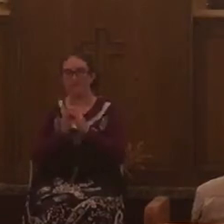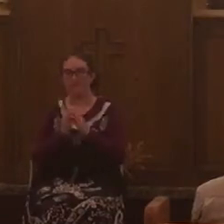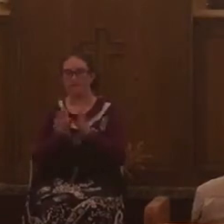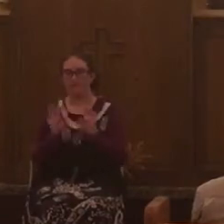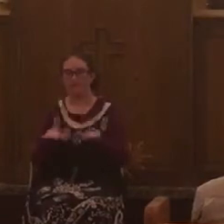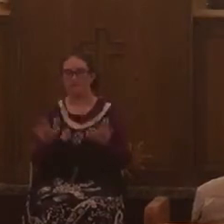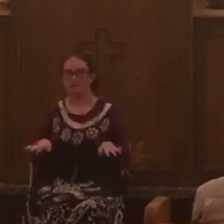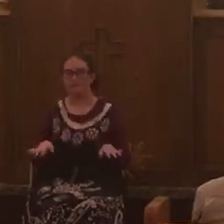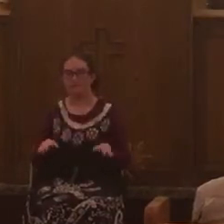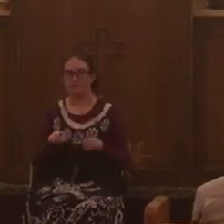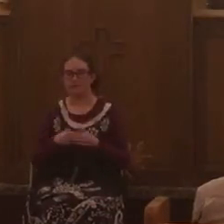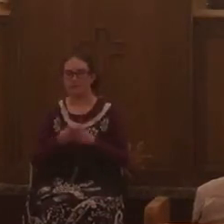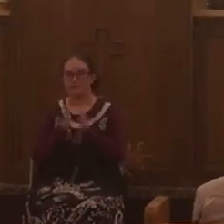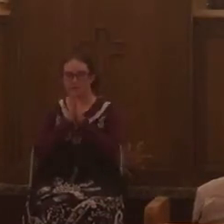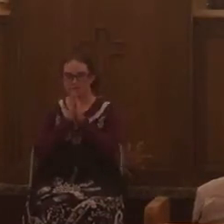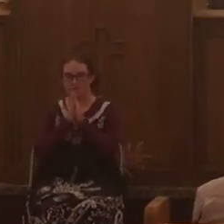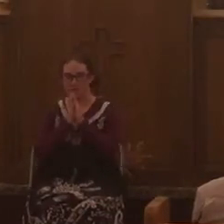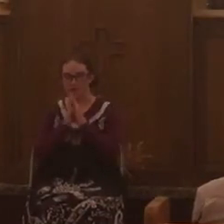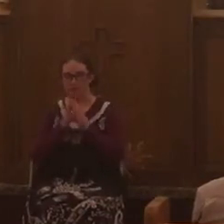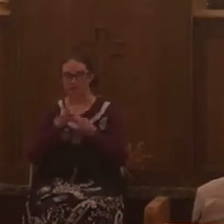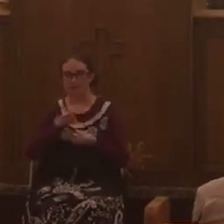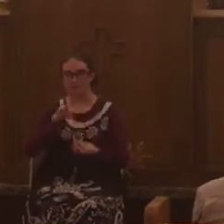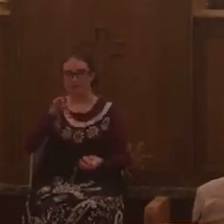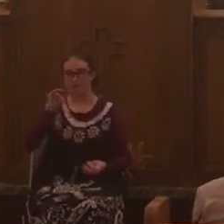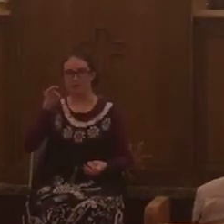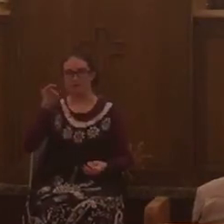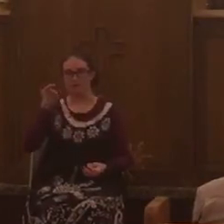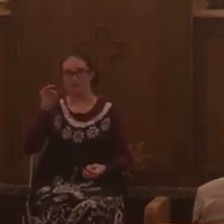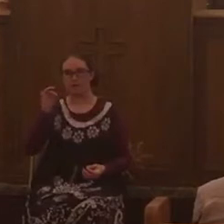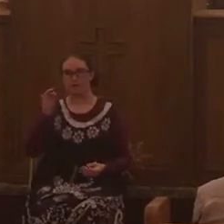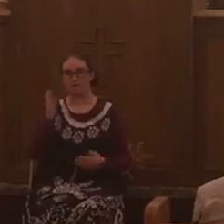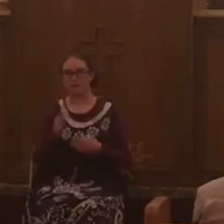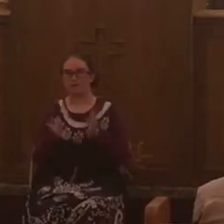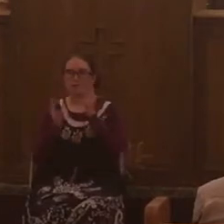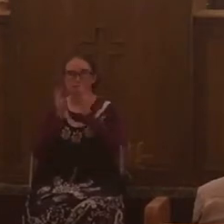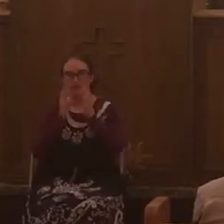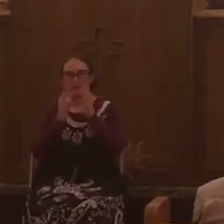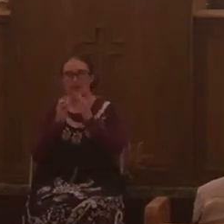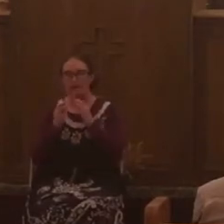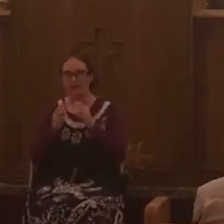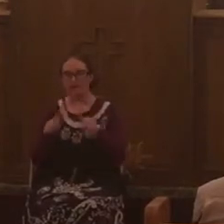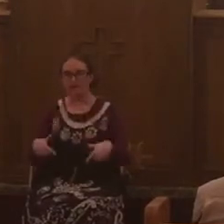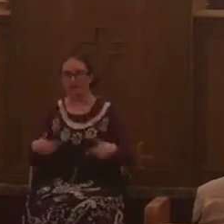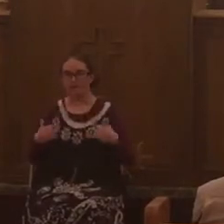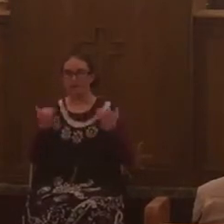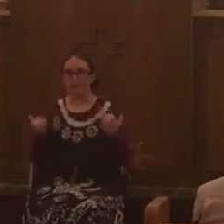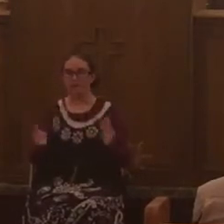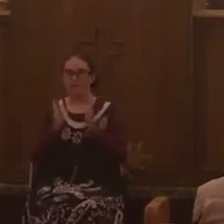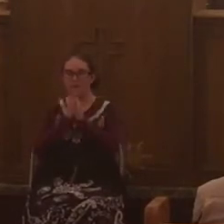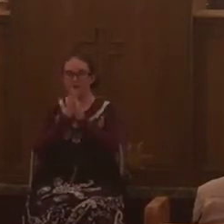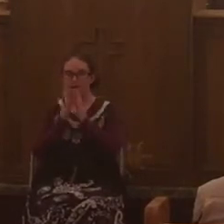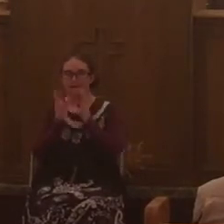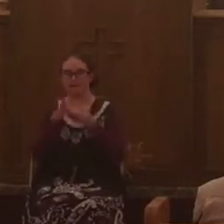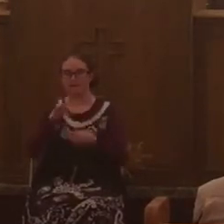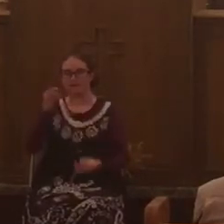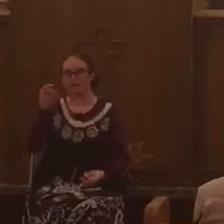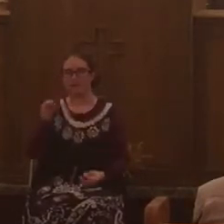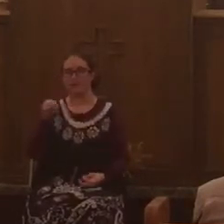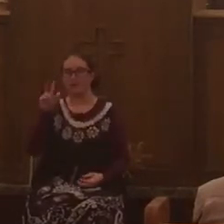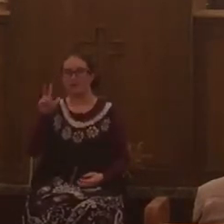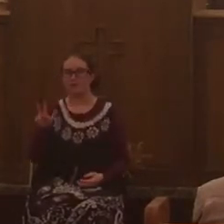my wife and I, several years back, we were over a youth group in Lufkin, Texas. And one Sunday afternoon,